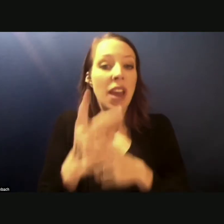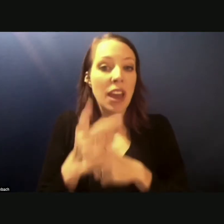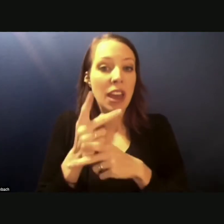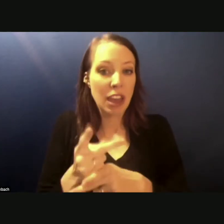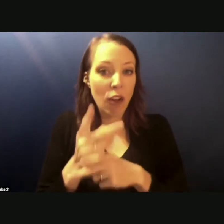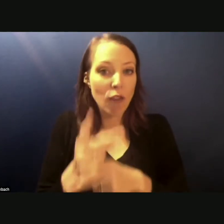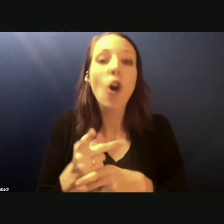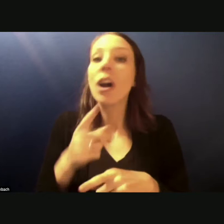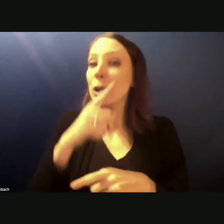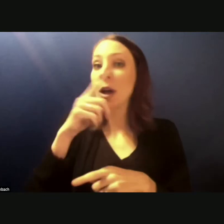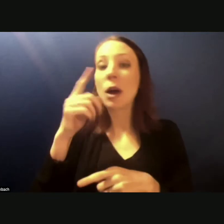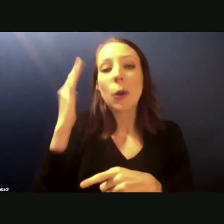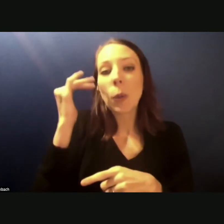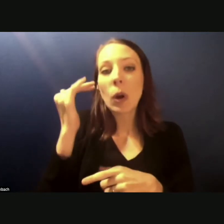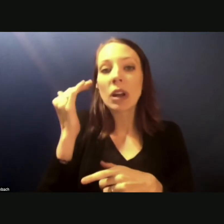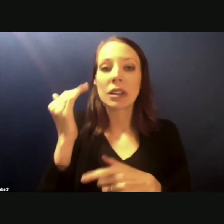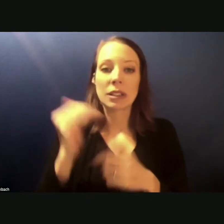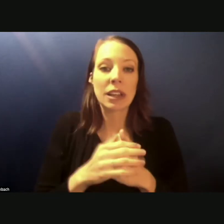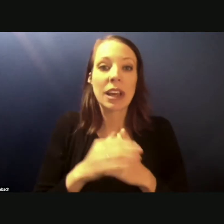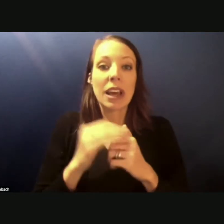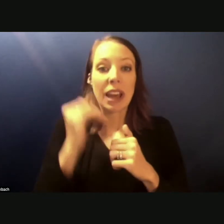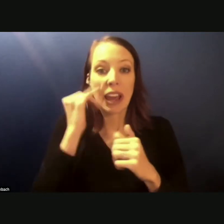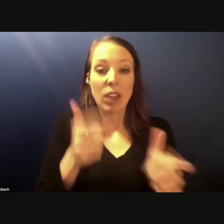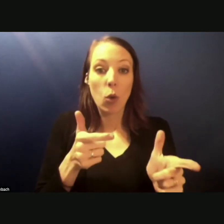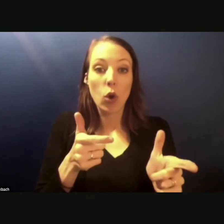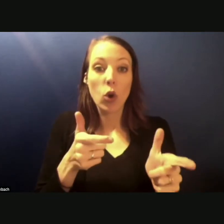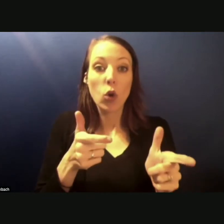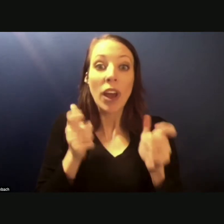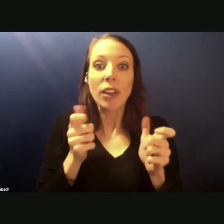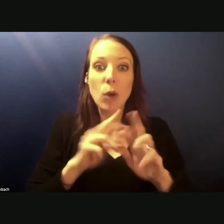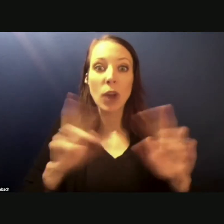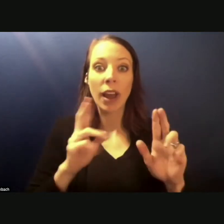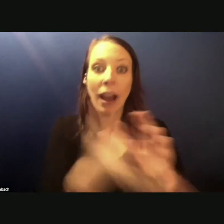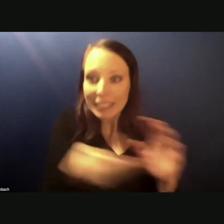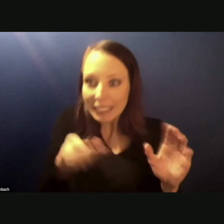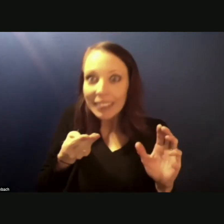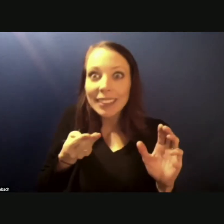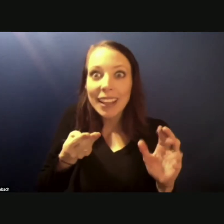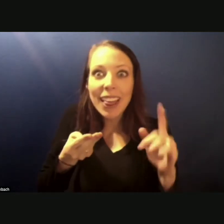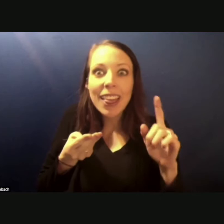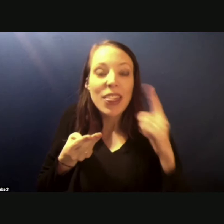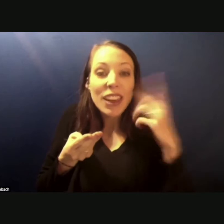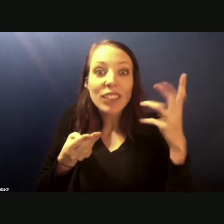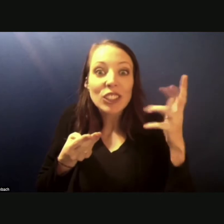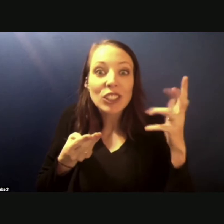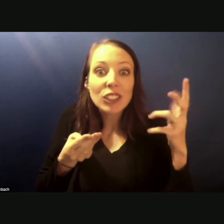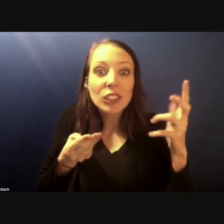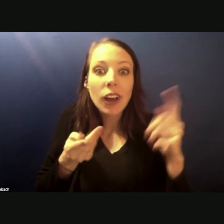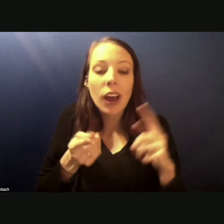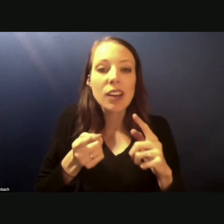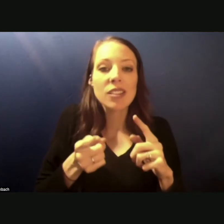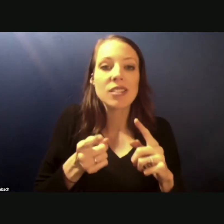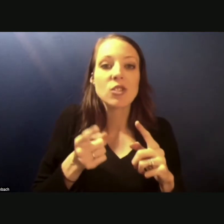because, sometimes they can be too quick to take things out of the oven, like a little bit nervous. And you don't want too much color on them, and